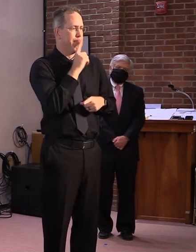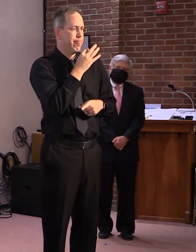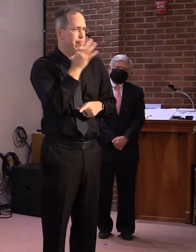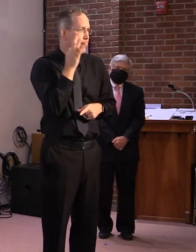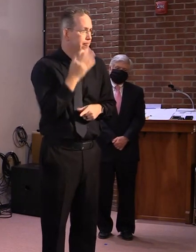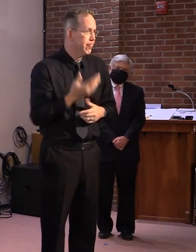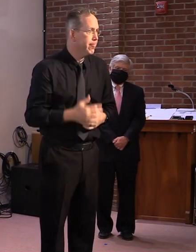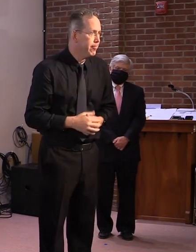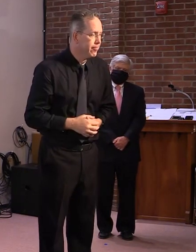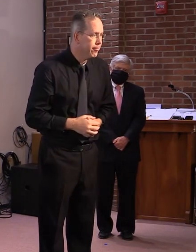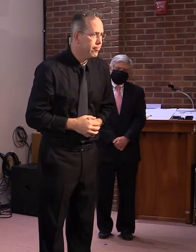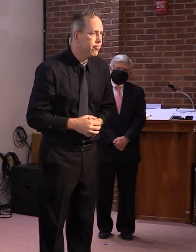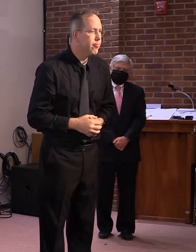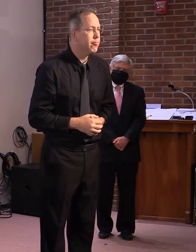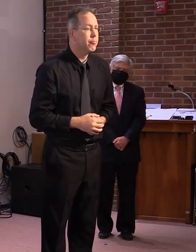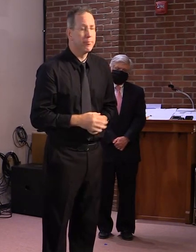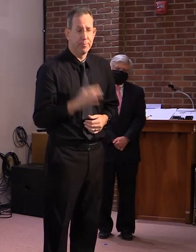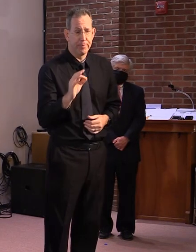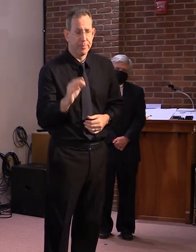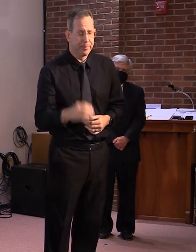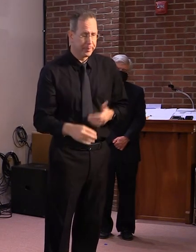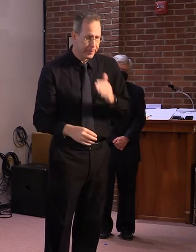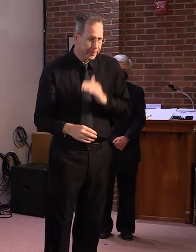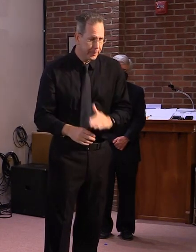Andrew, Caledonia Record.